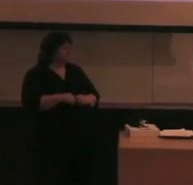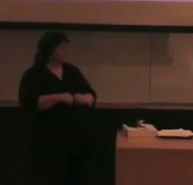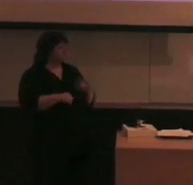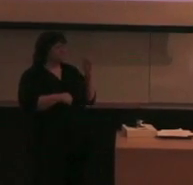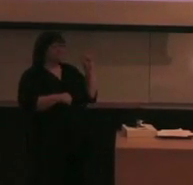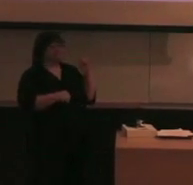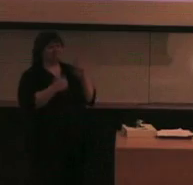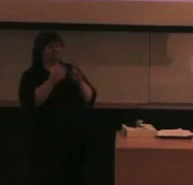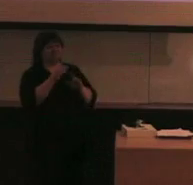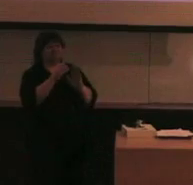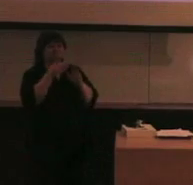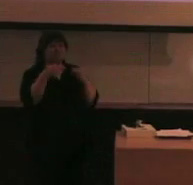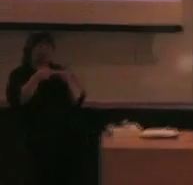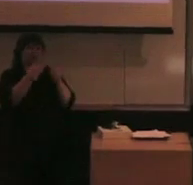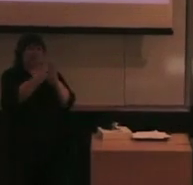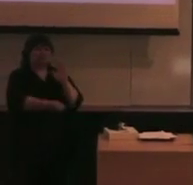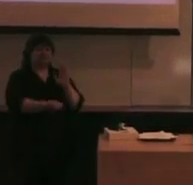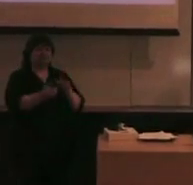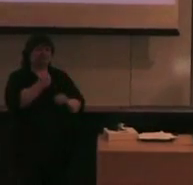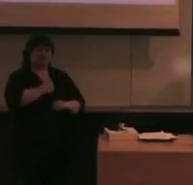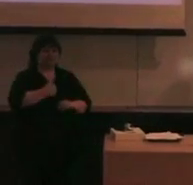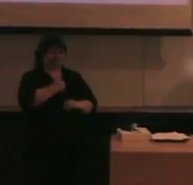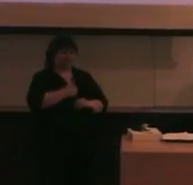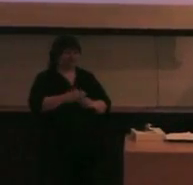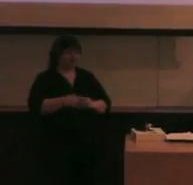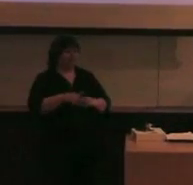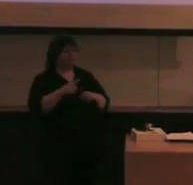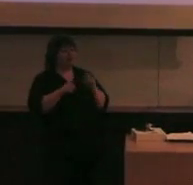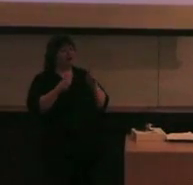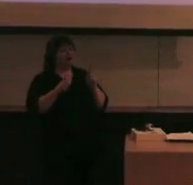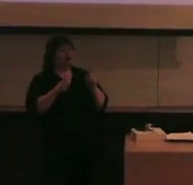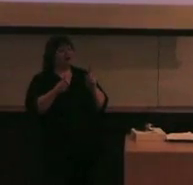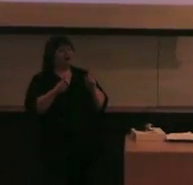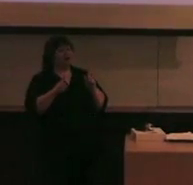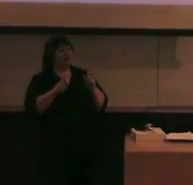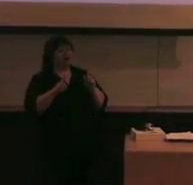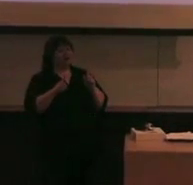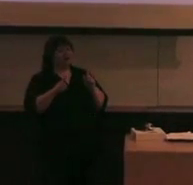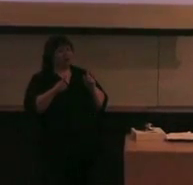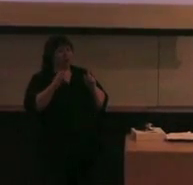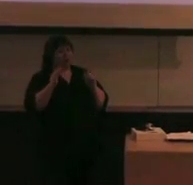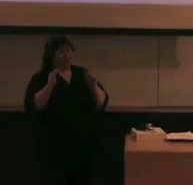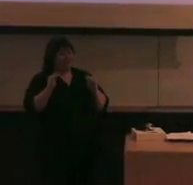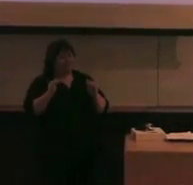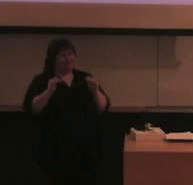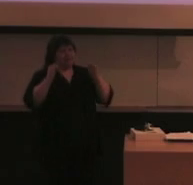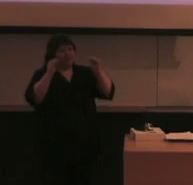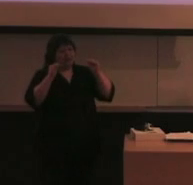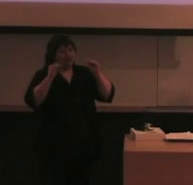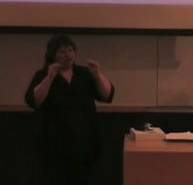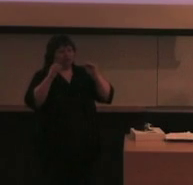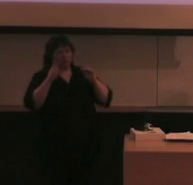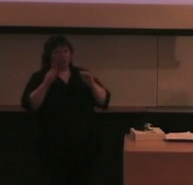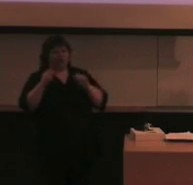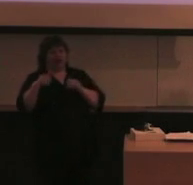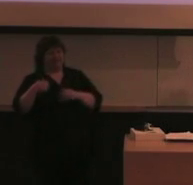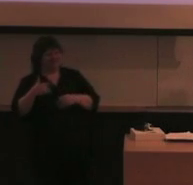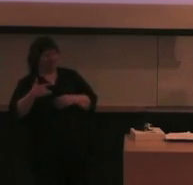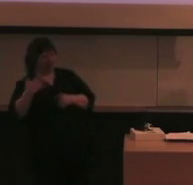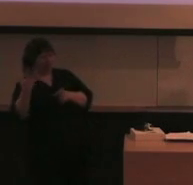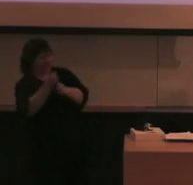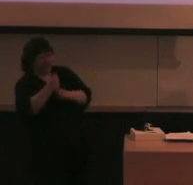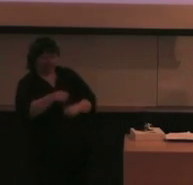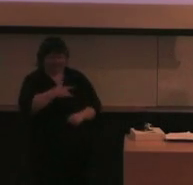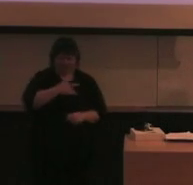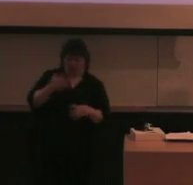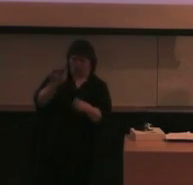Missing another slide, sorry. But anyways, the bottom line is you want to get to the next level of a win-win solution, so that